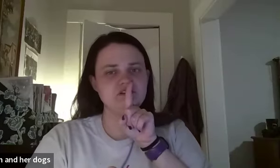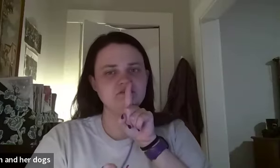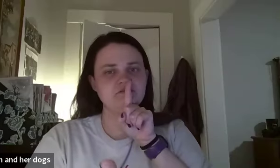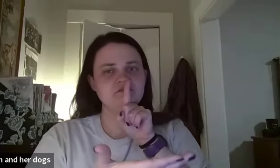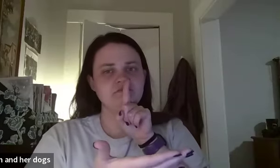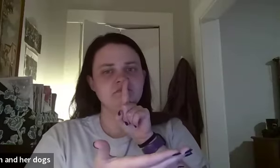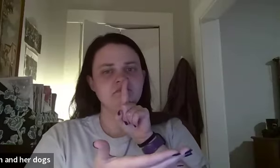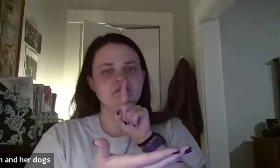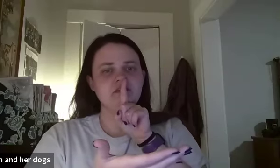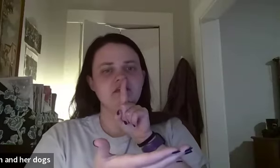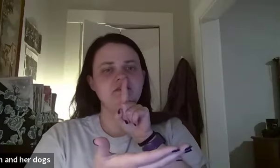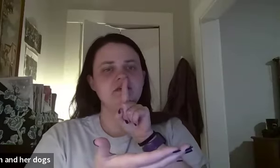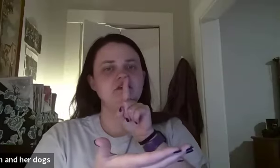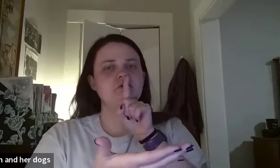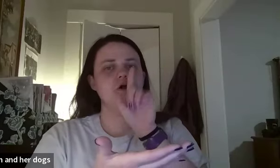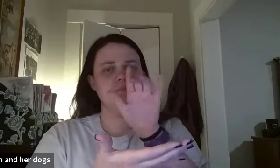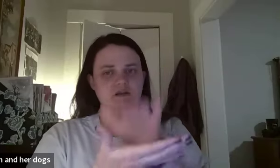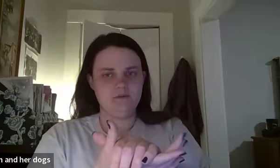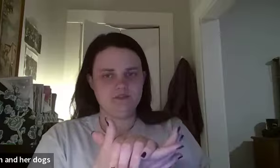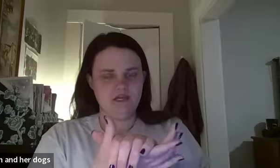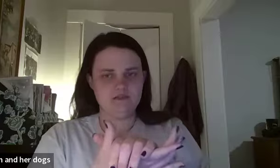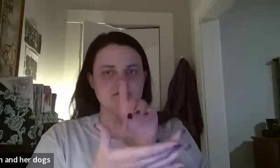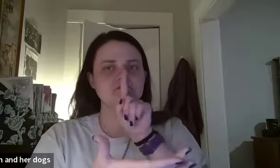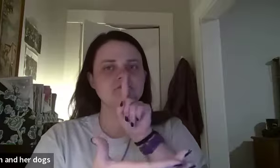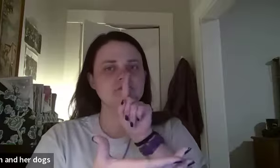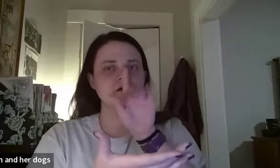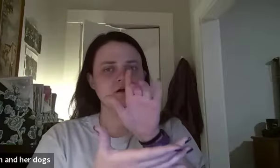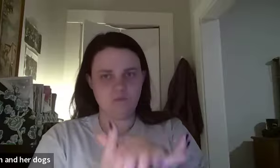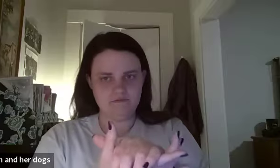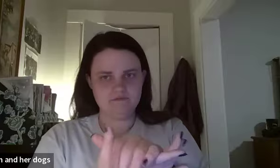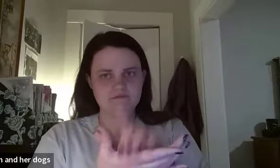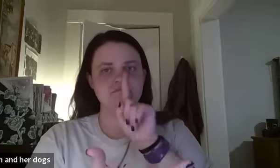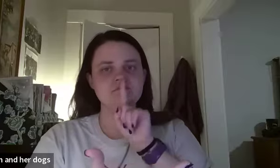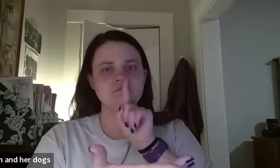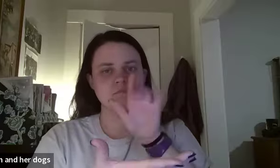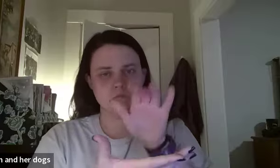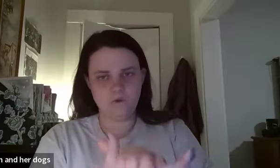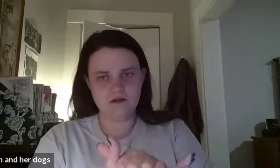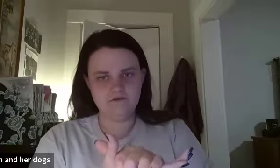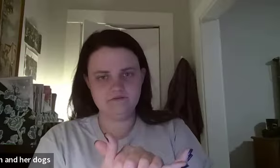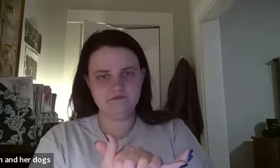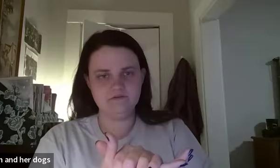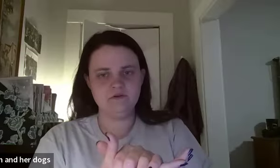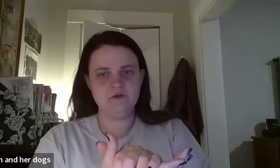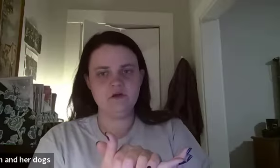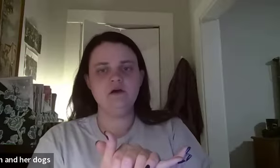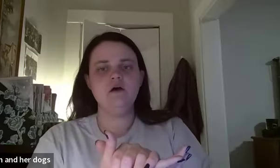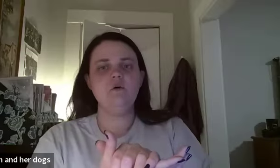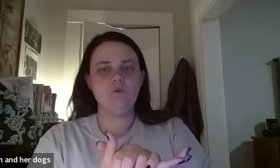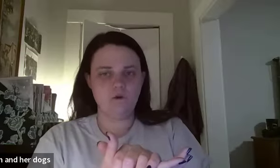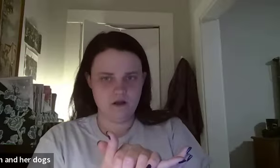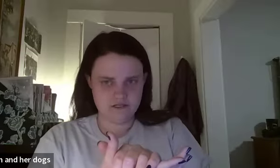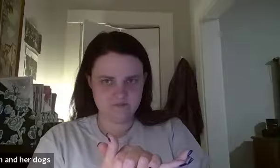here, and then you open it up to hands. Wife, wife, or